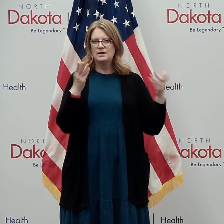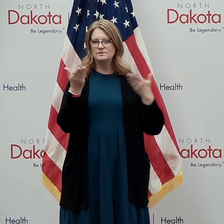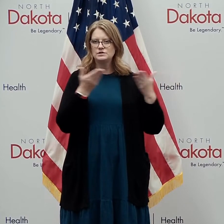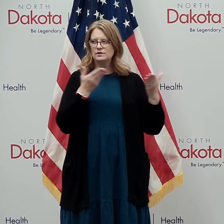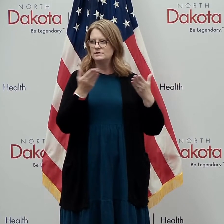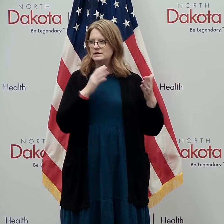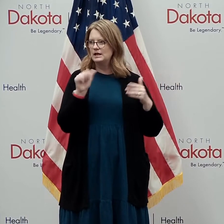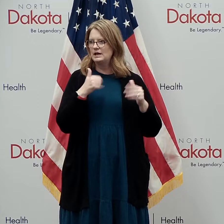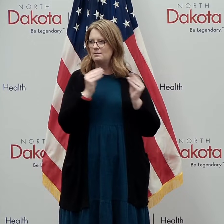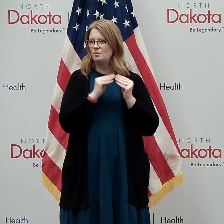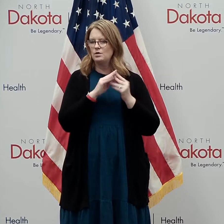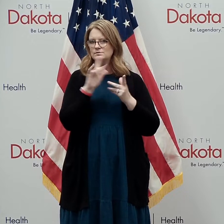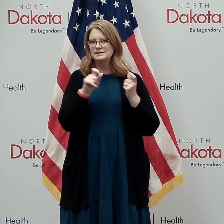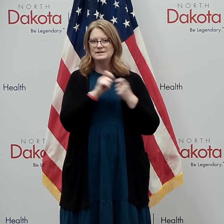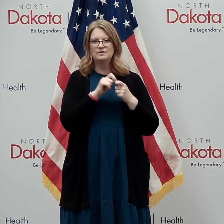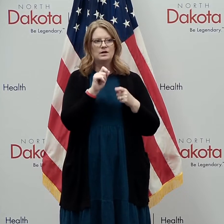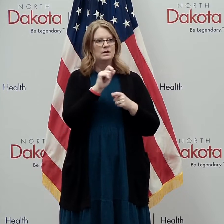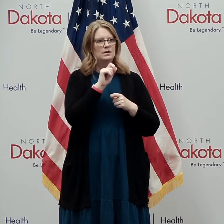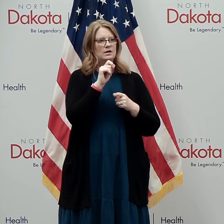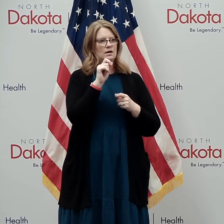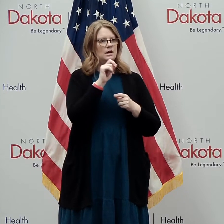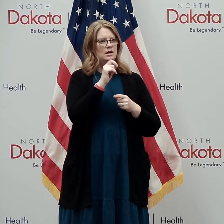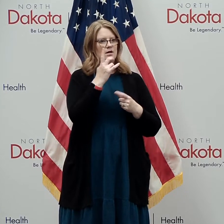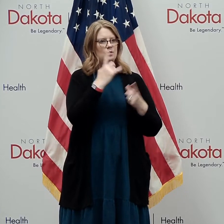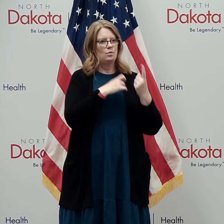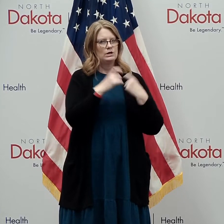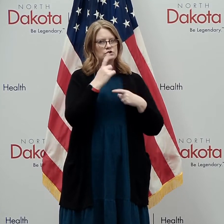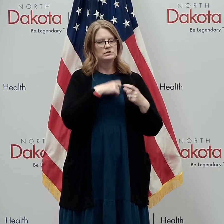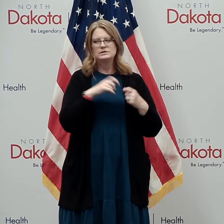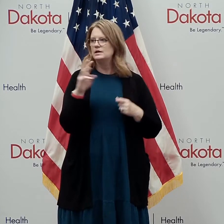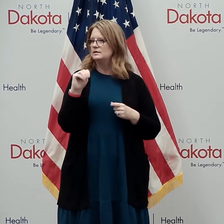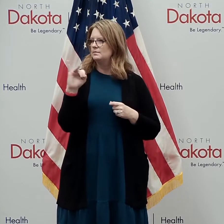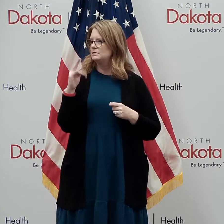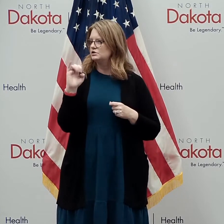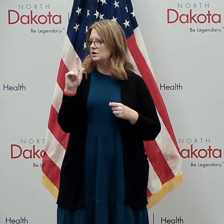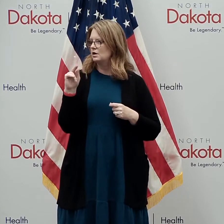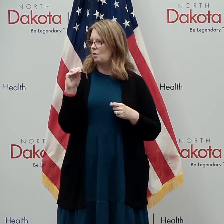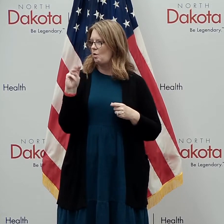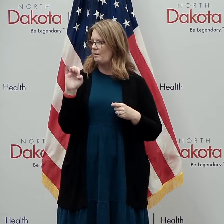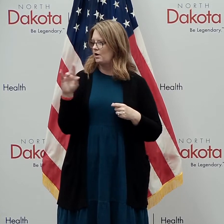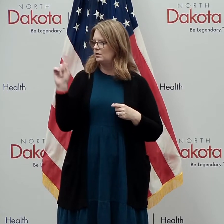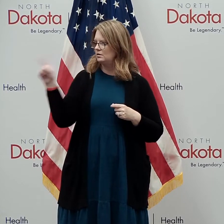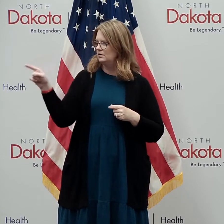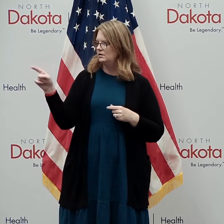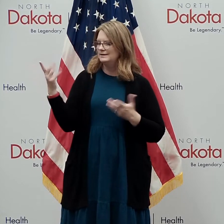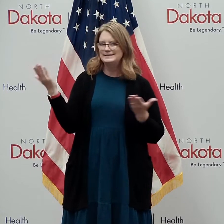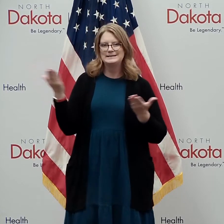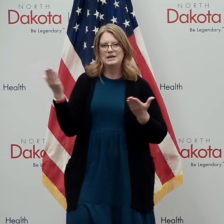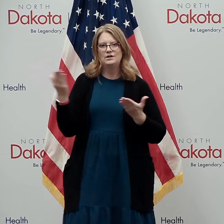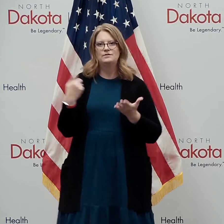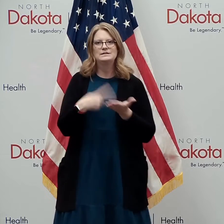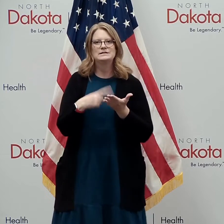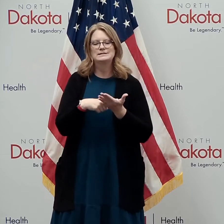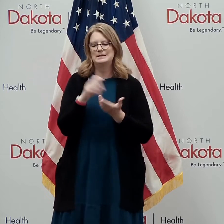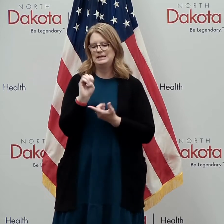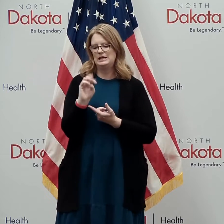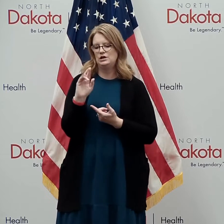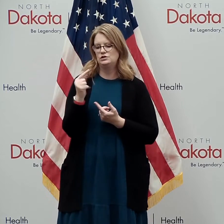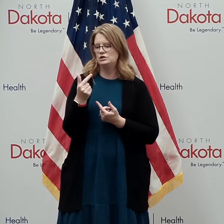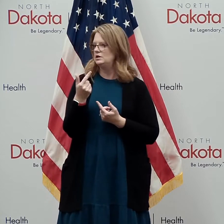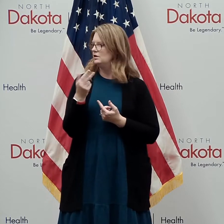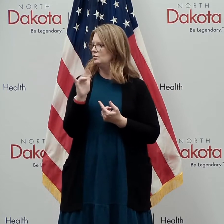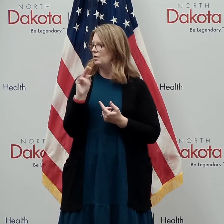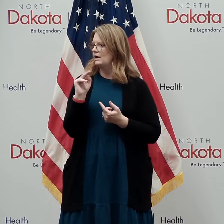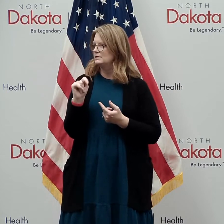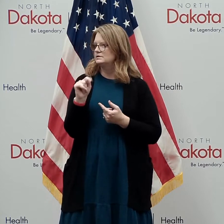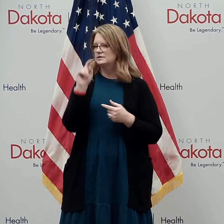more detailed questions about lost wages. And then Michelle Kommer is also here to talk about the ERG grants. And as I